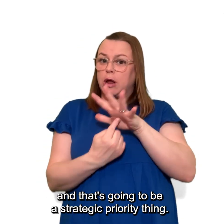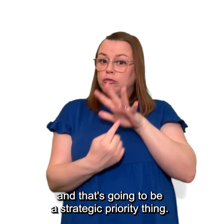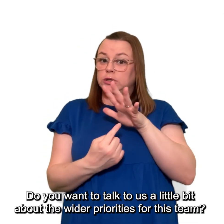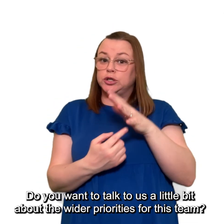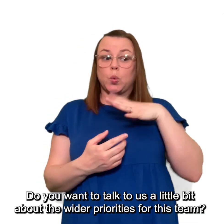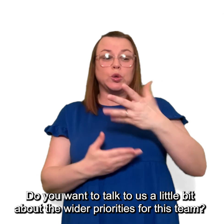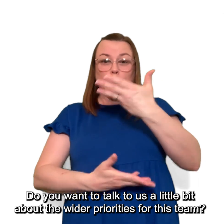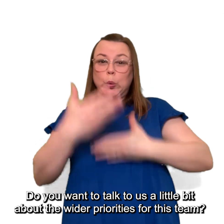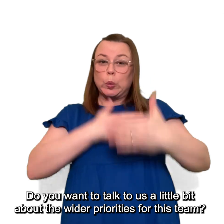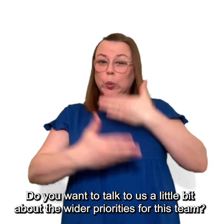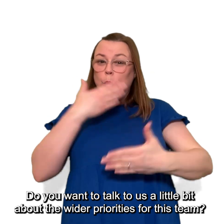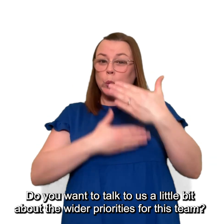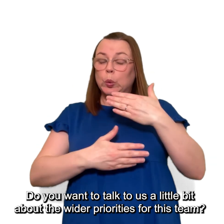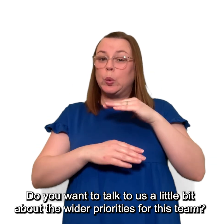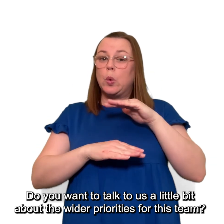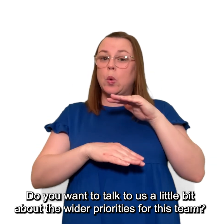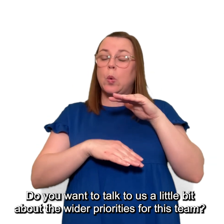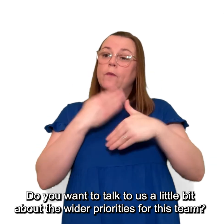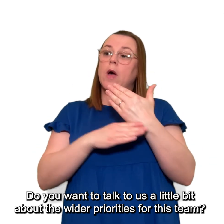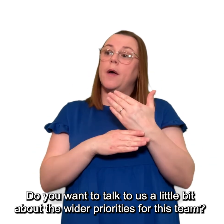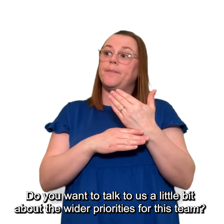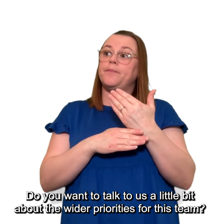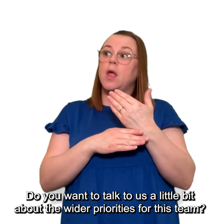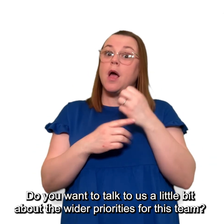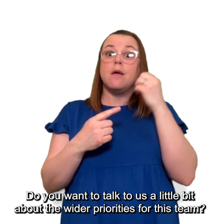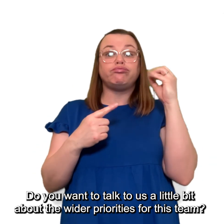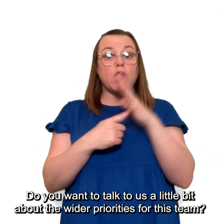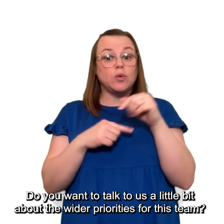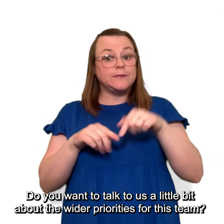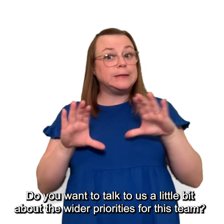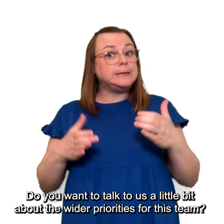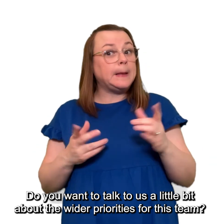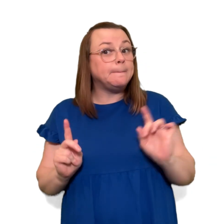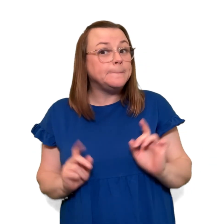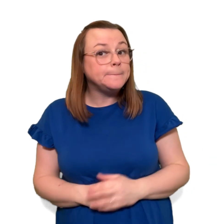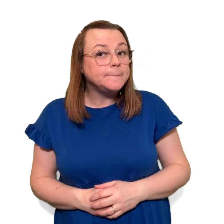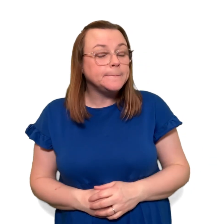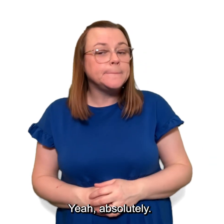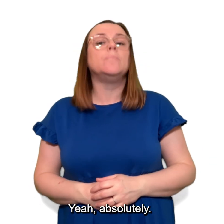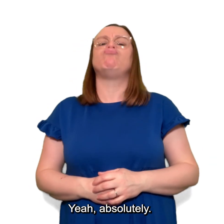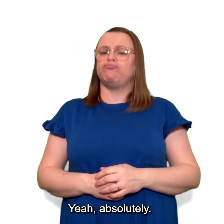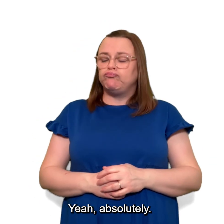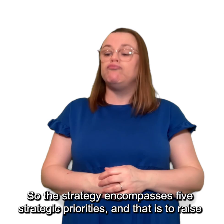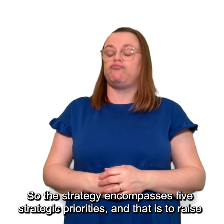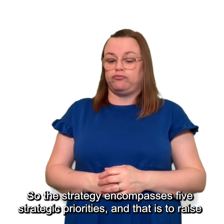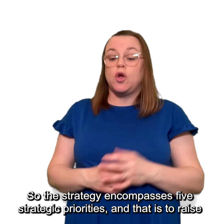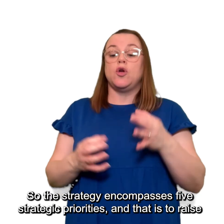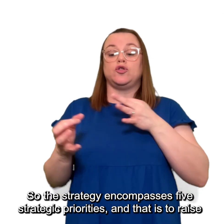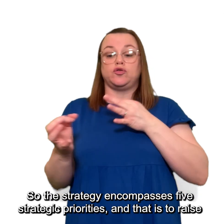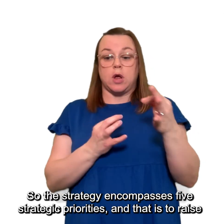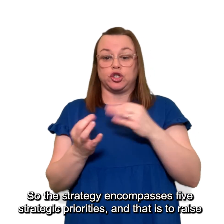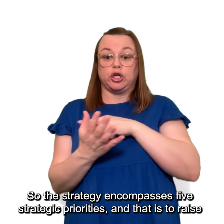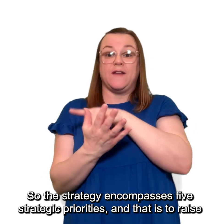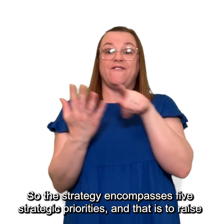priority thing. Do you want to talk to us a little bit about the wider priorities for this team? Yeah, absolutely. So the